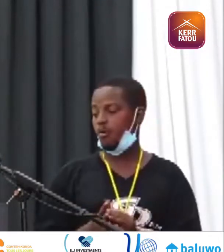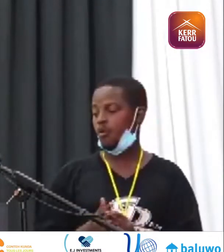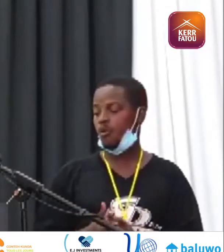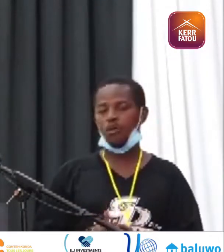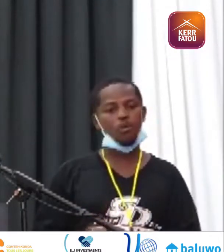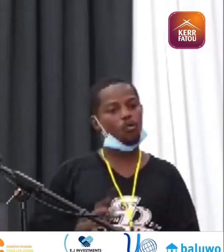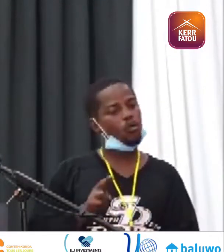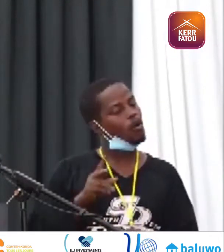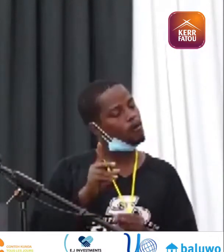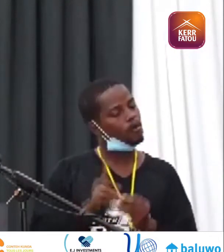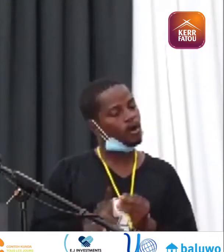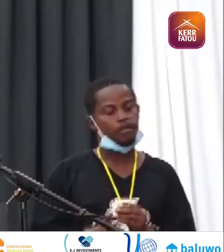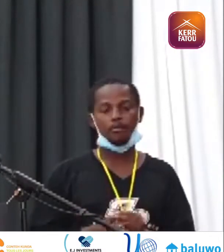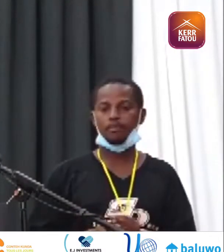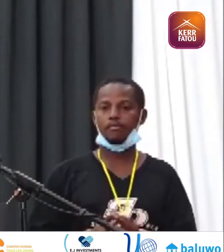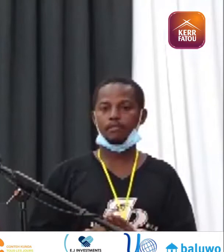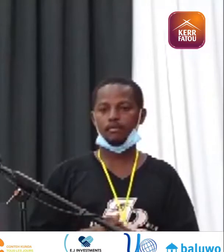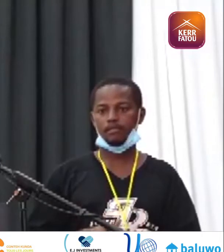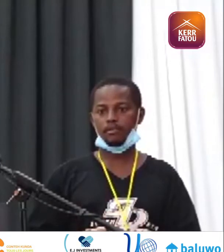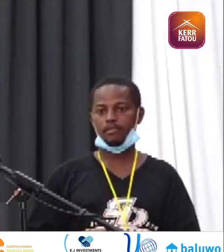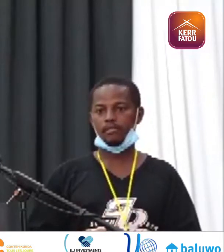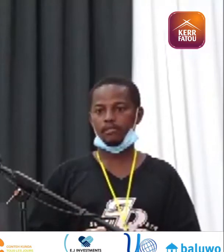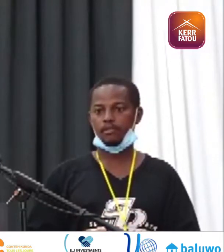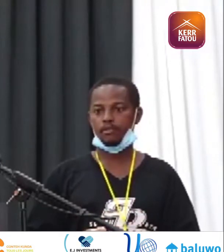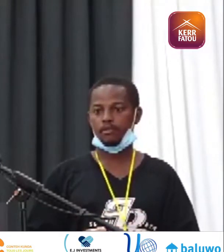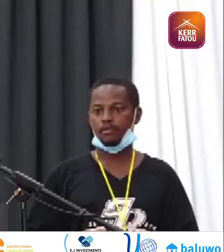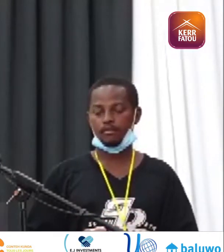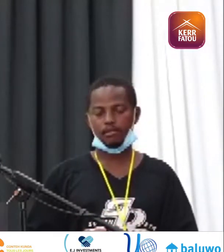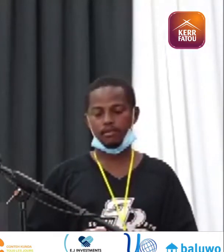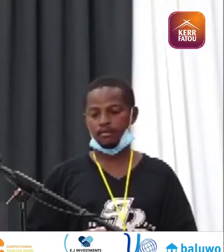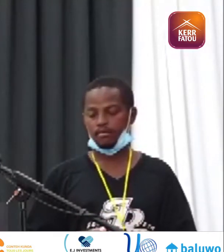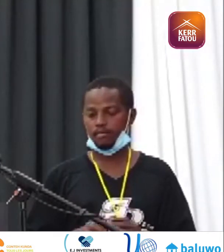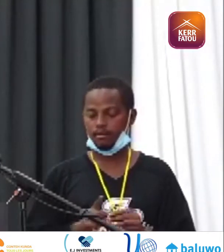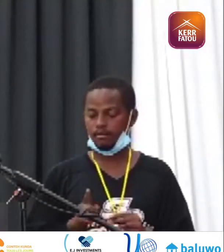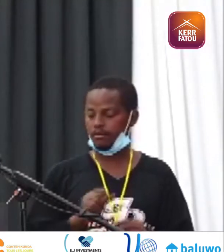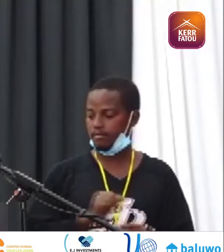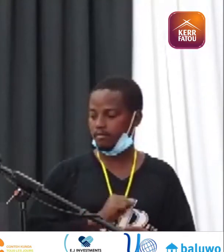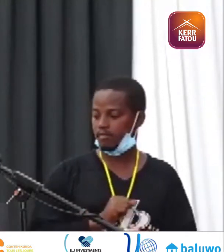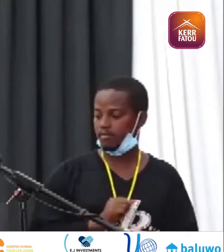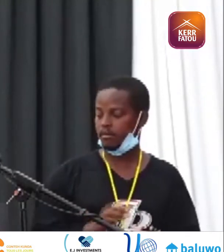with no program with the IMF.